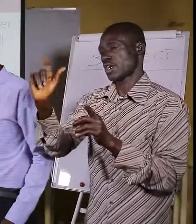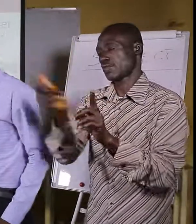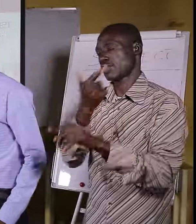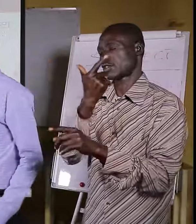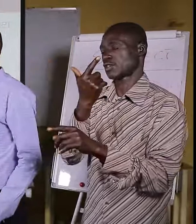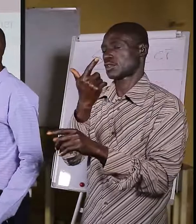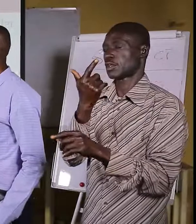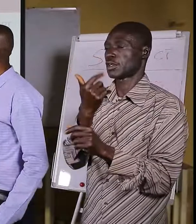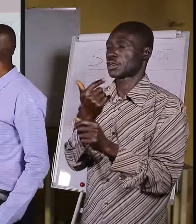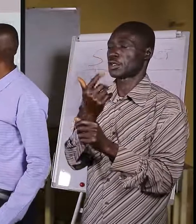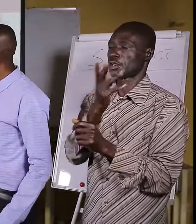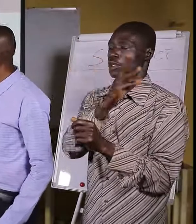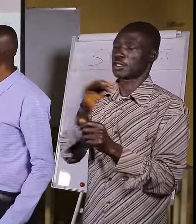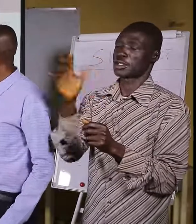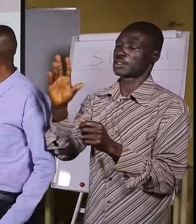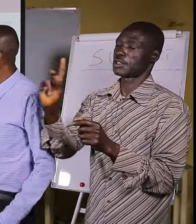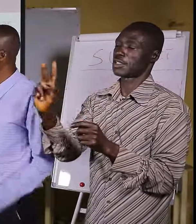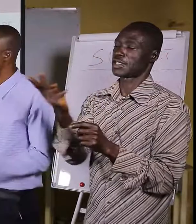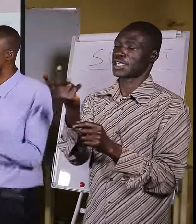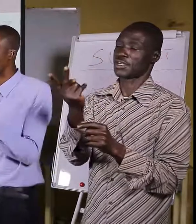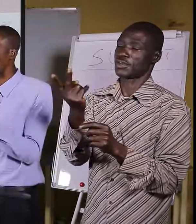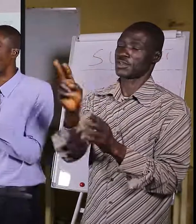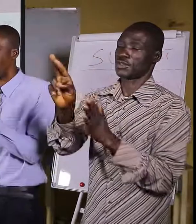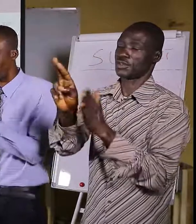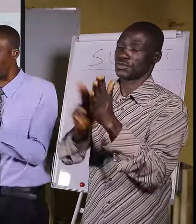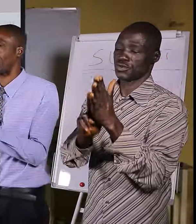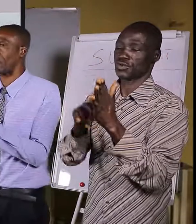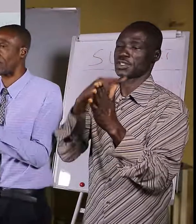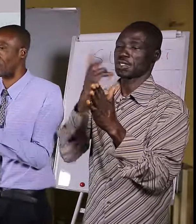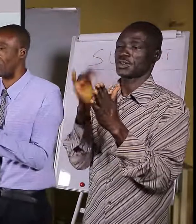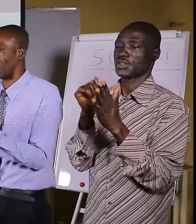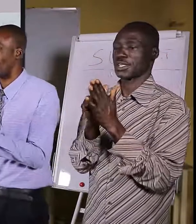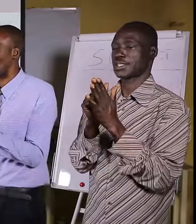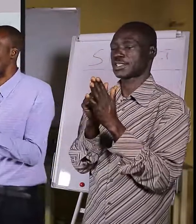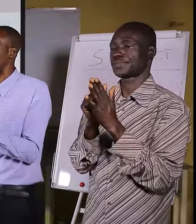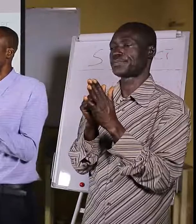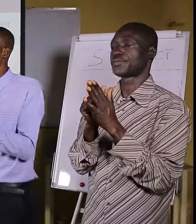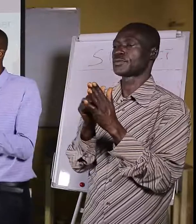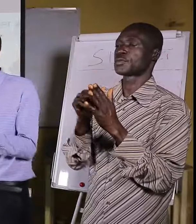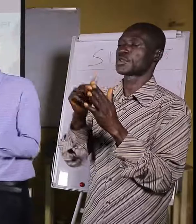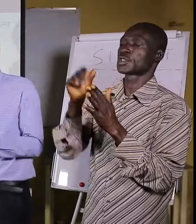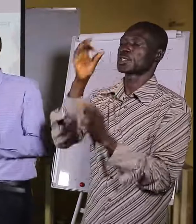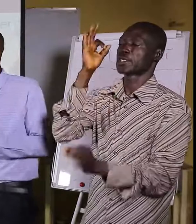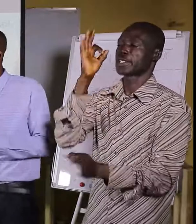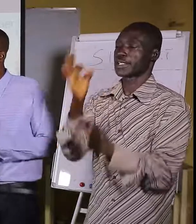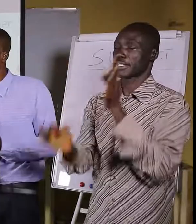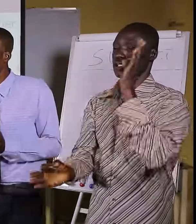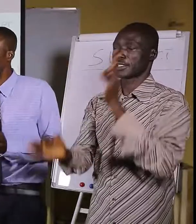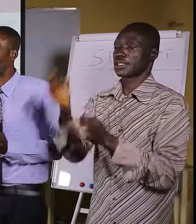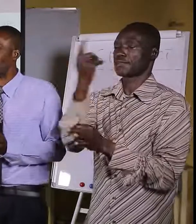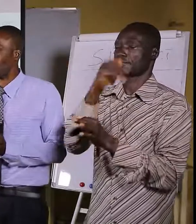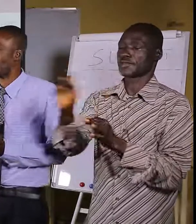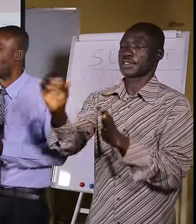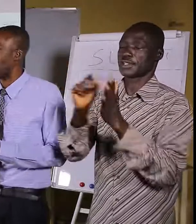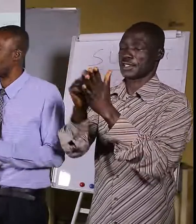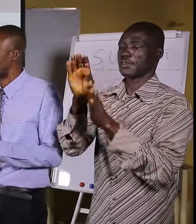To treat y. And the second fundamental rules of elimination method is that if the signs of the